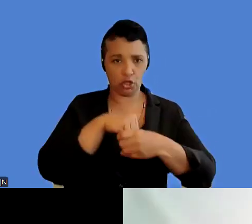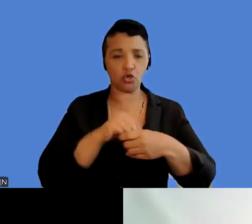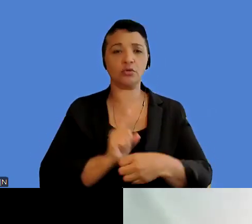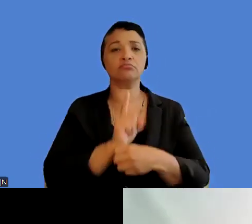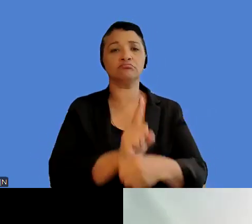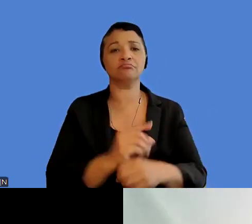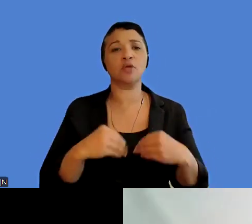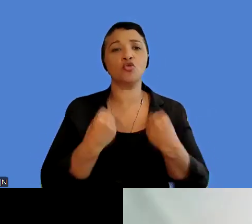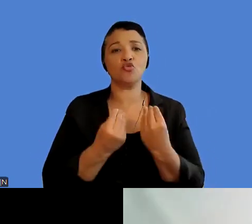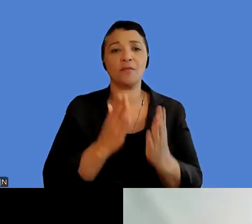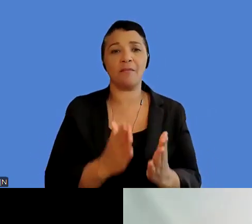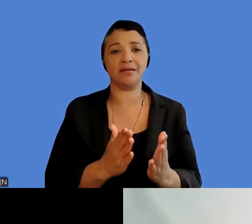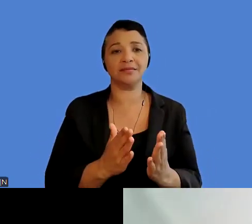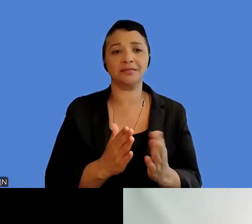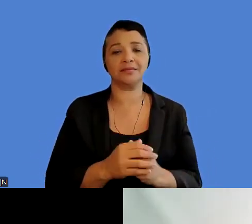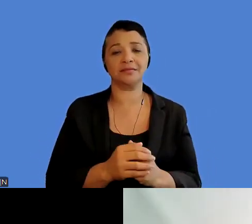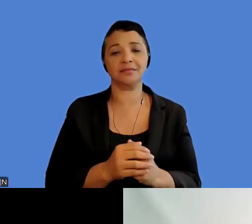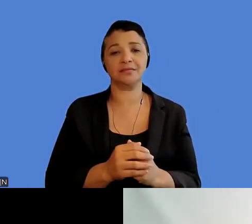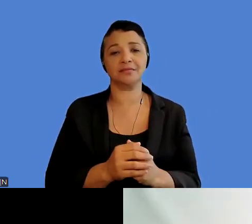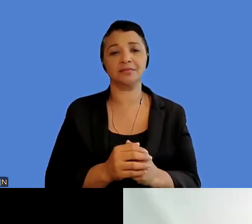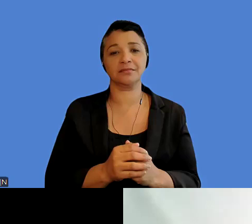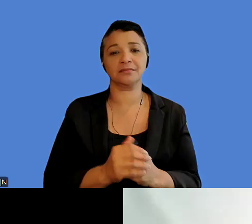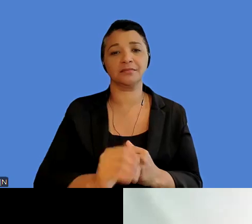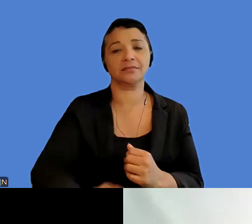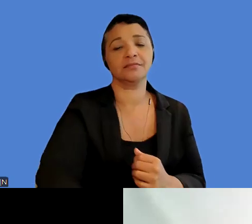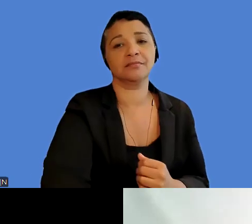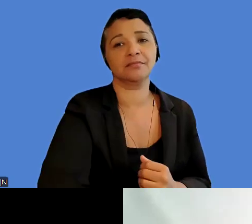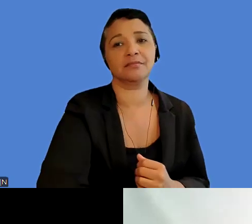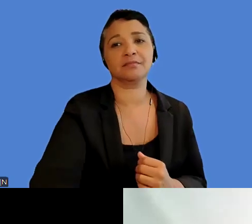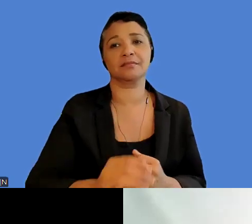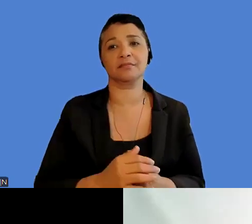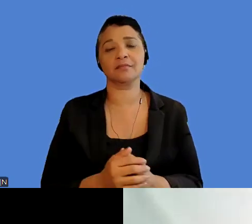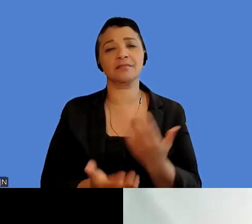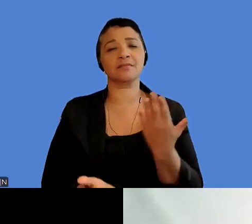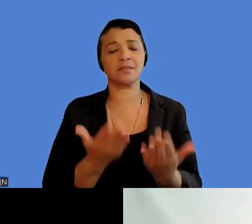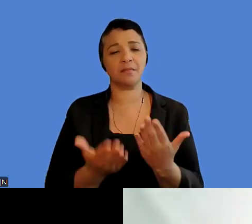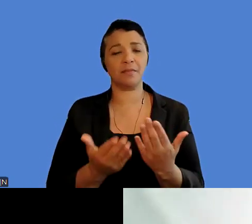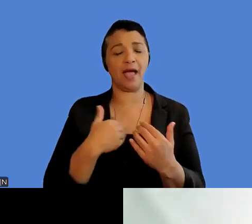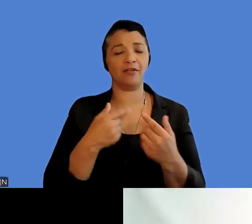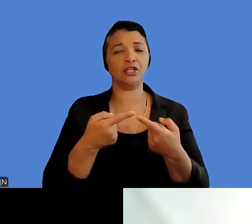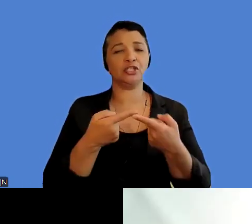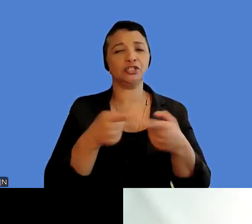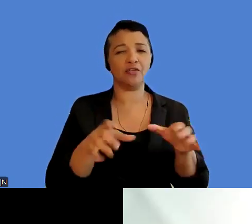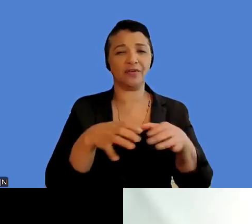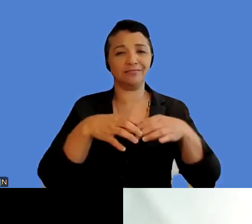having a dedicated and separated youth